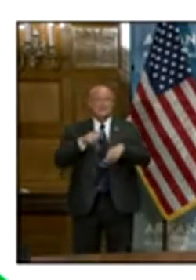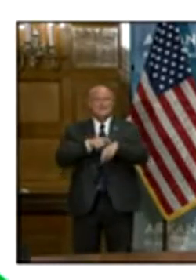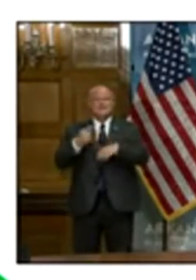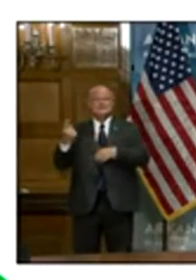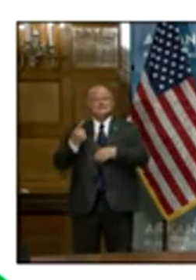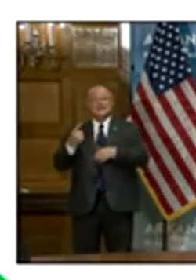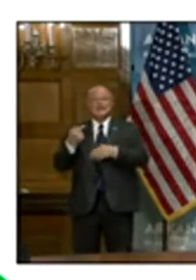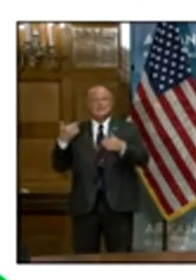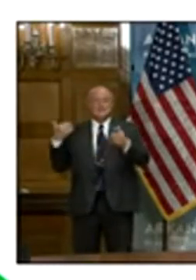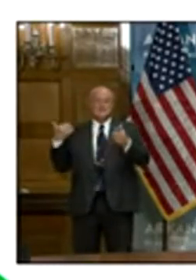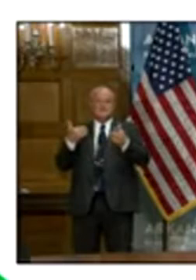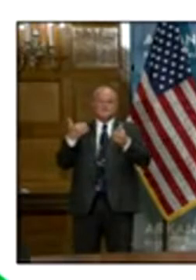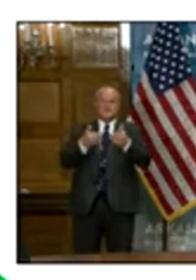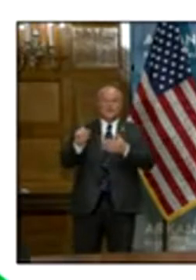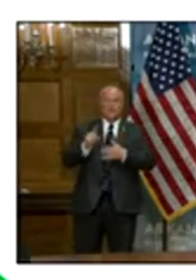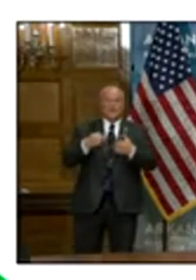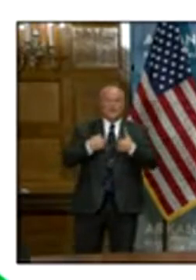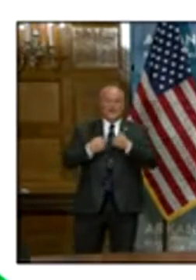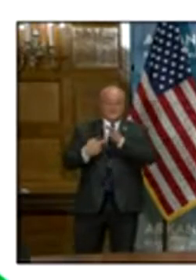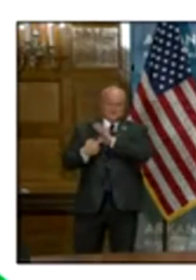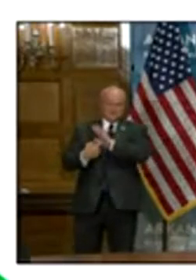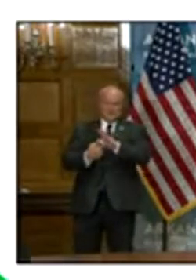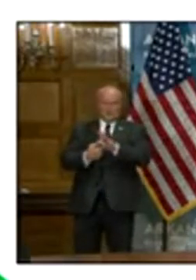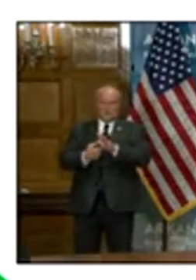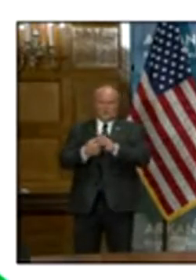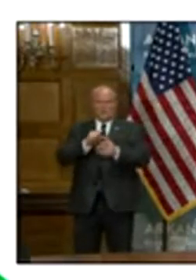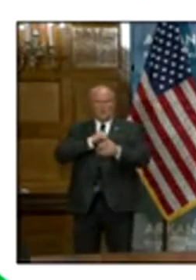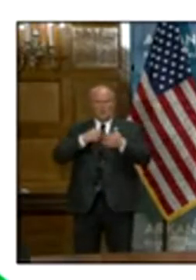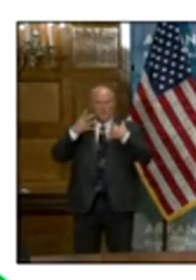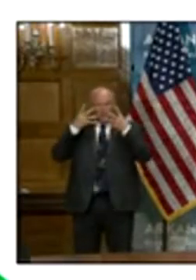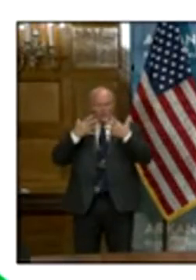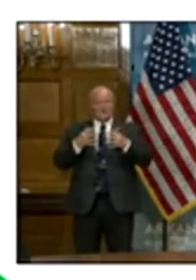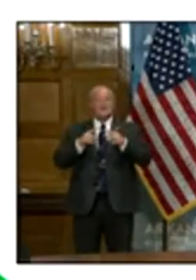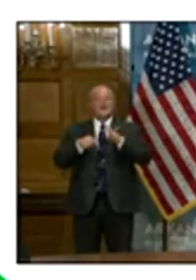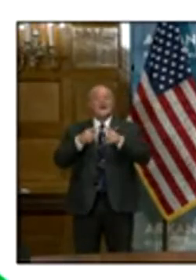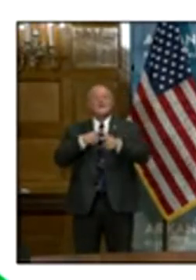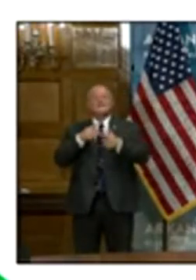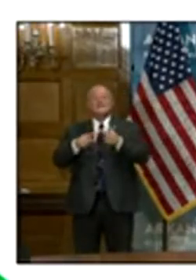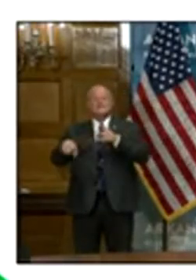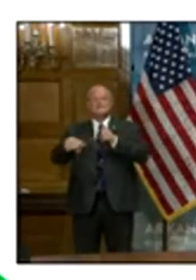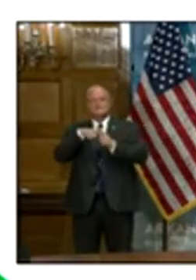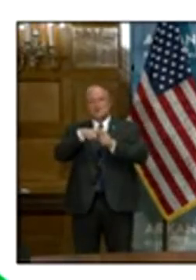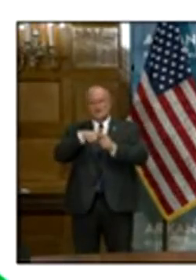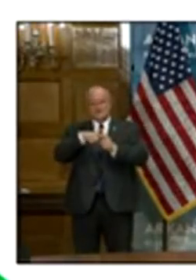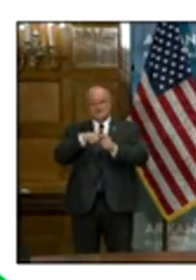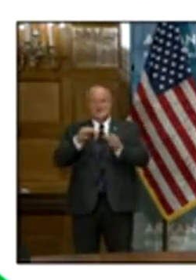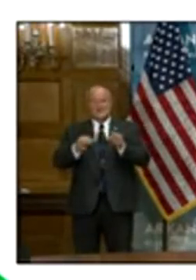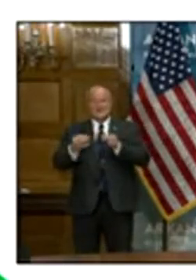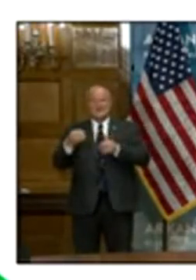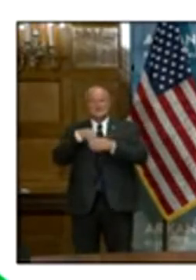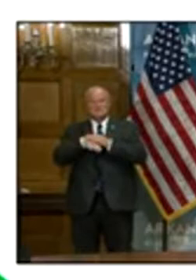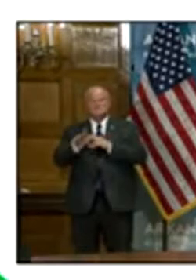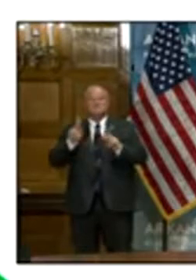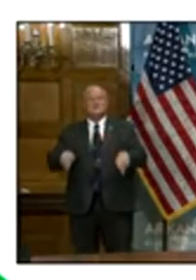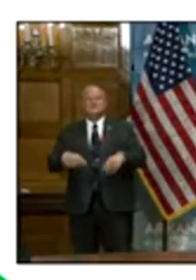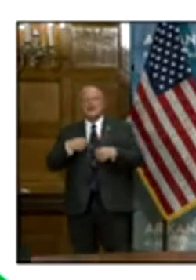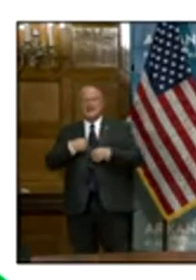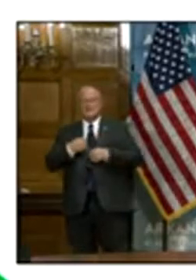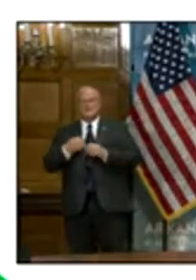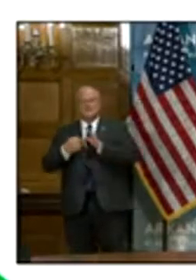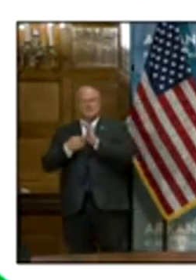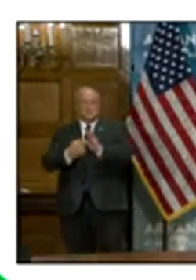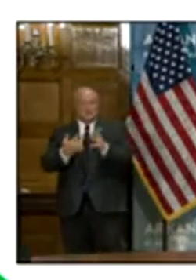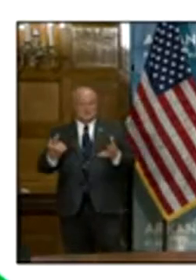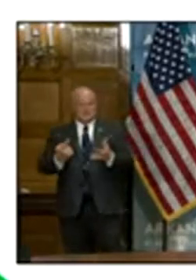time someone gets to where they have symptoms, it's very likely that that test would be positive. So if someone comes in and they have